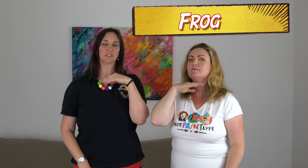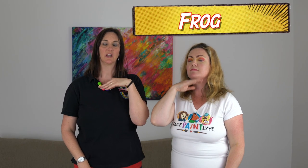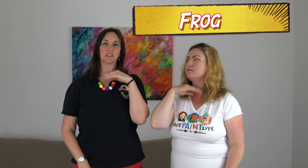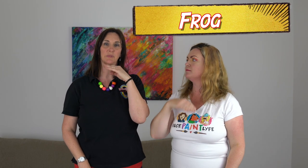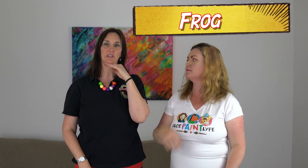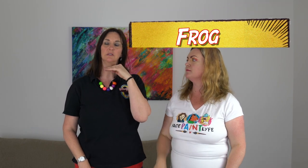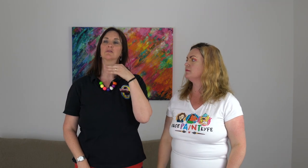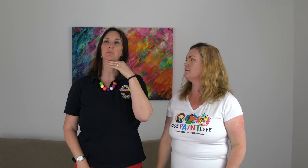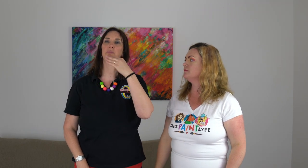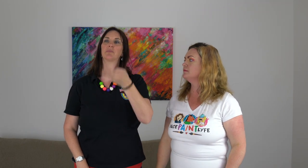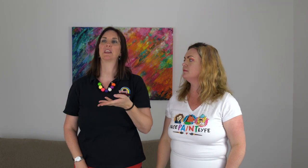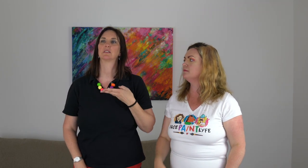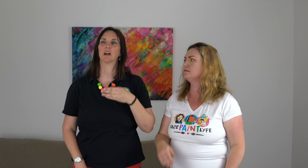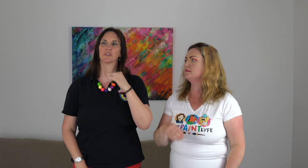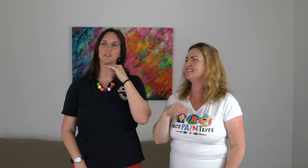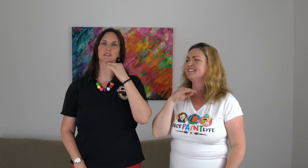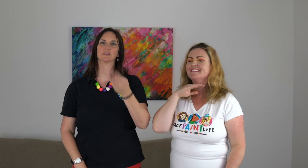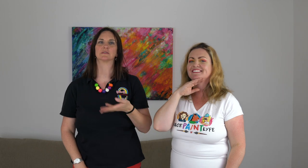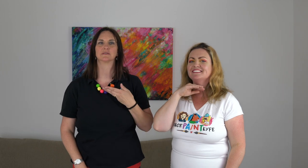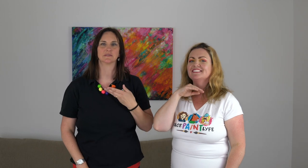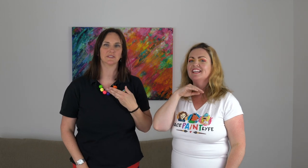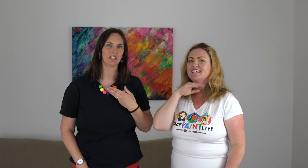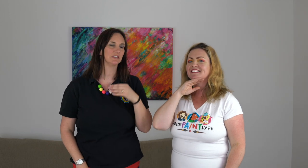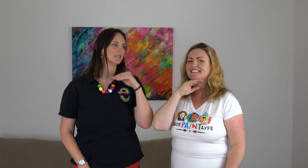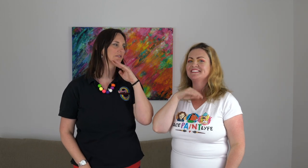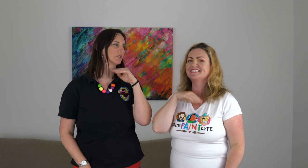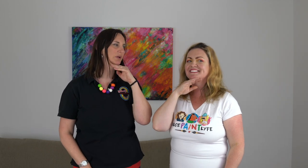is like the big... Ribbit thing under its chin, ribbit.